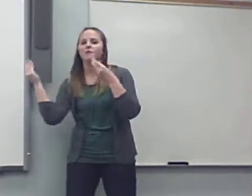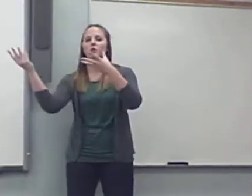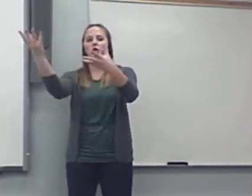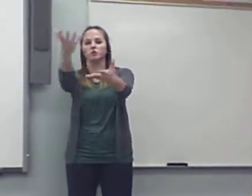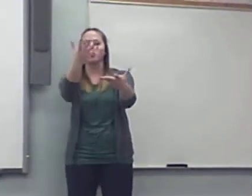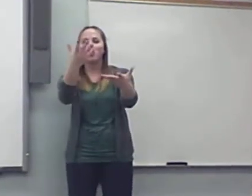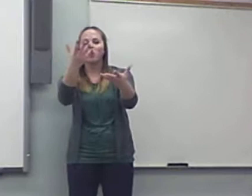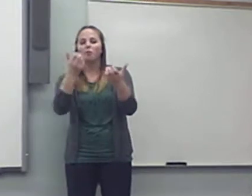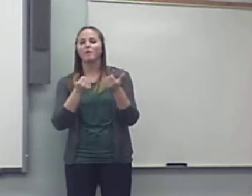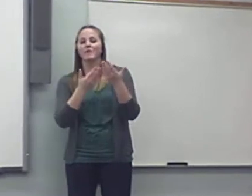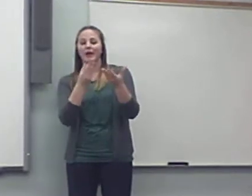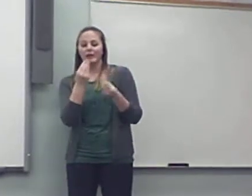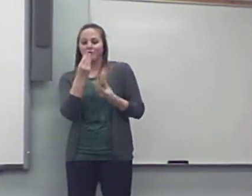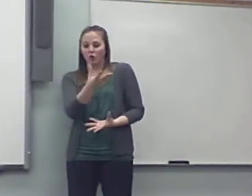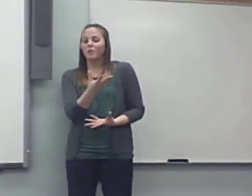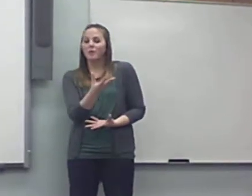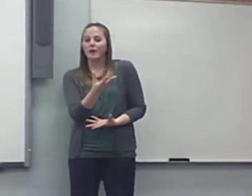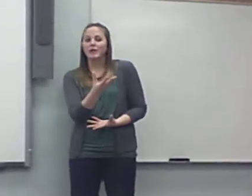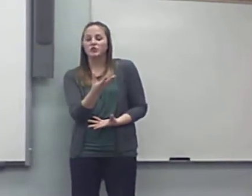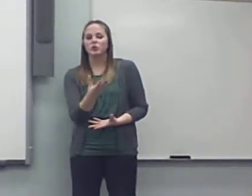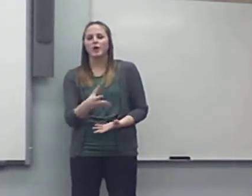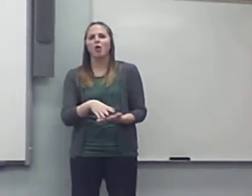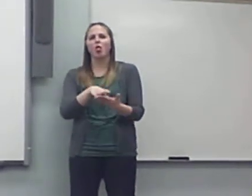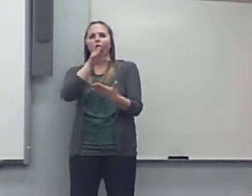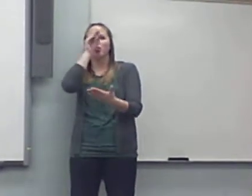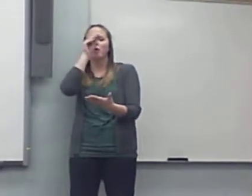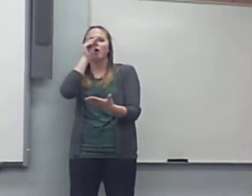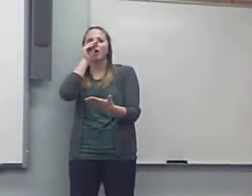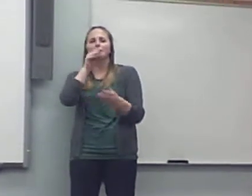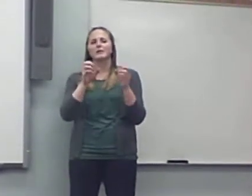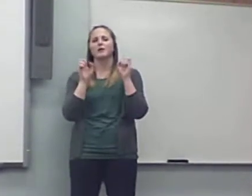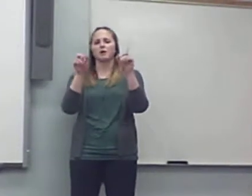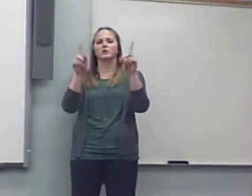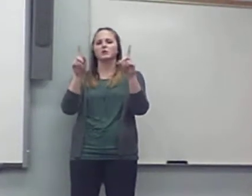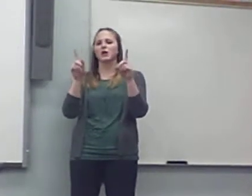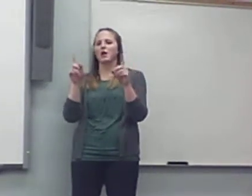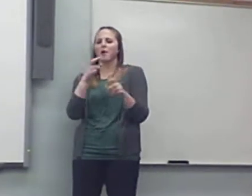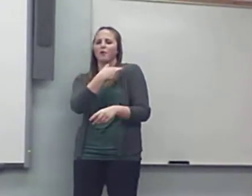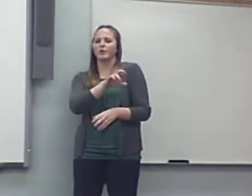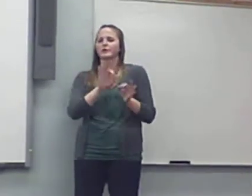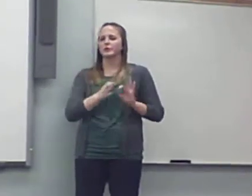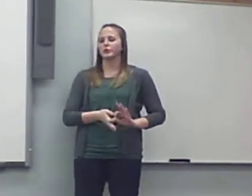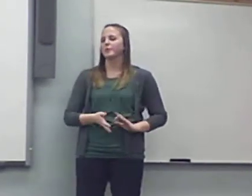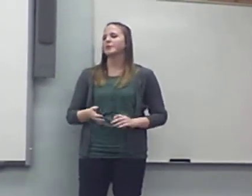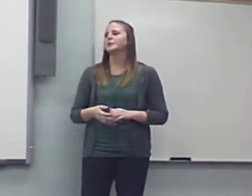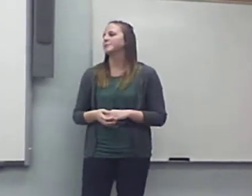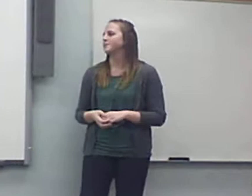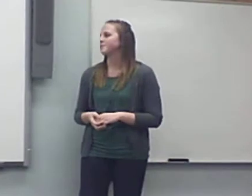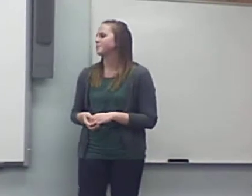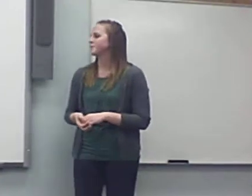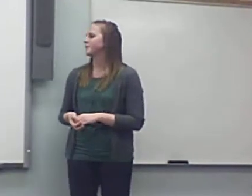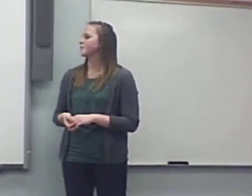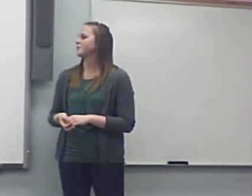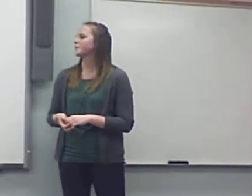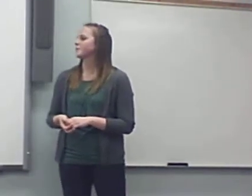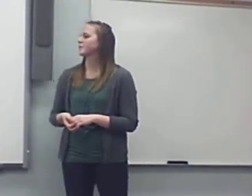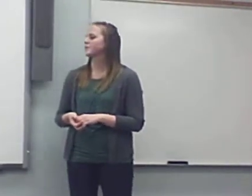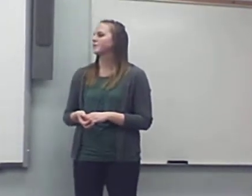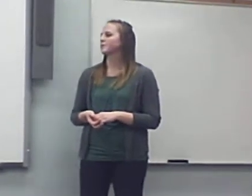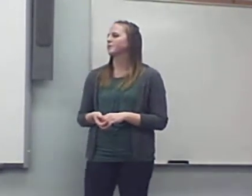this particular field that really is very exciting. One of the things that I like to illustrate is that you think about